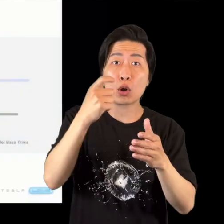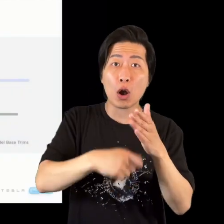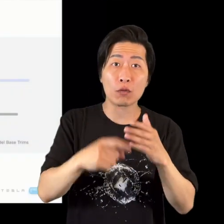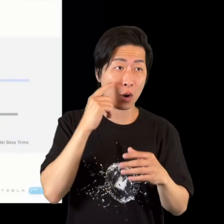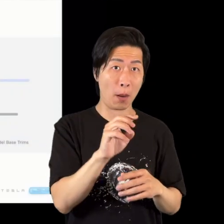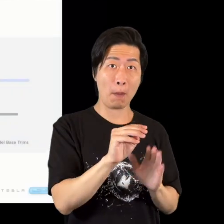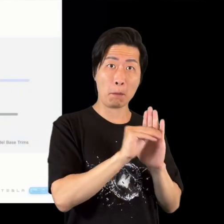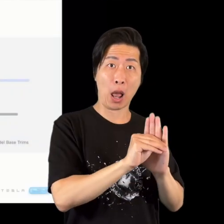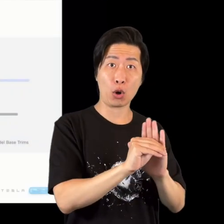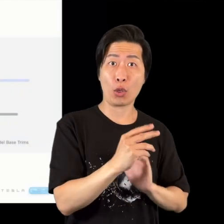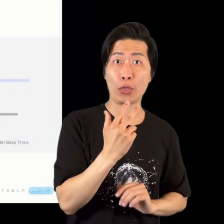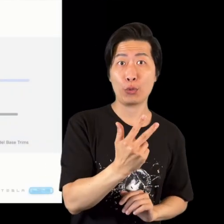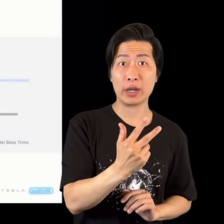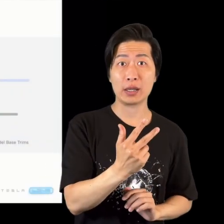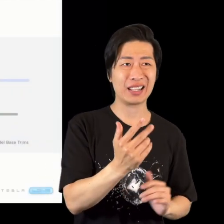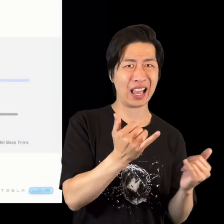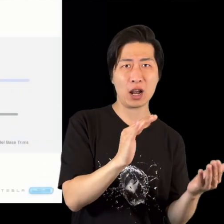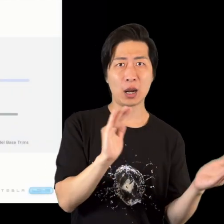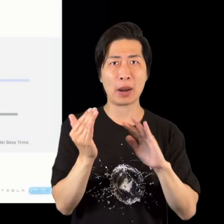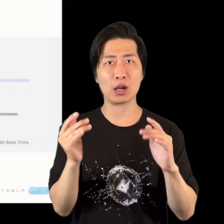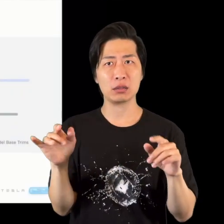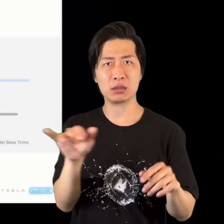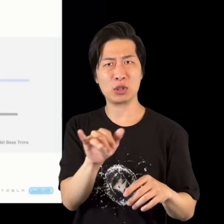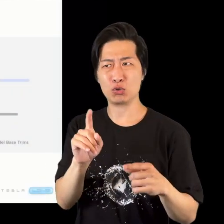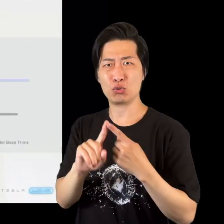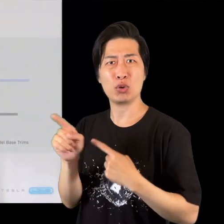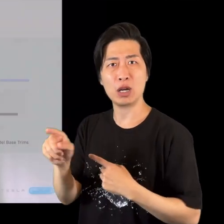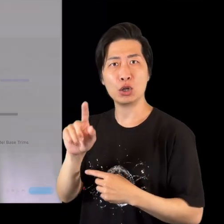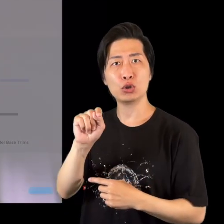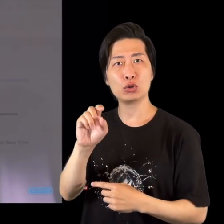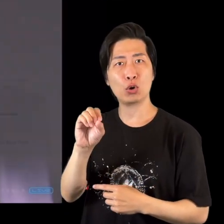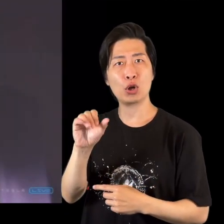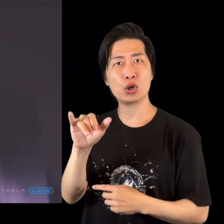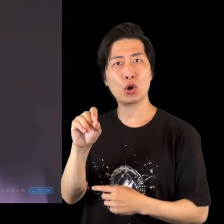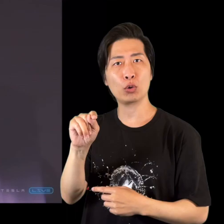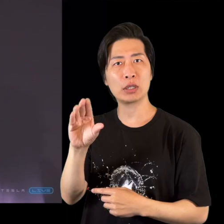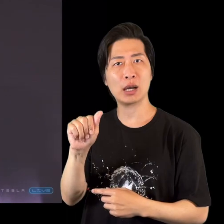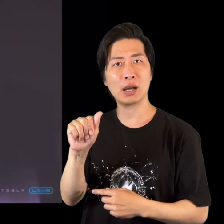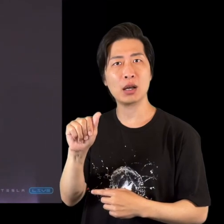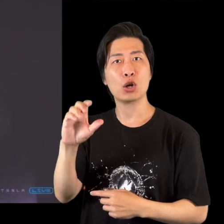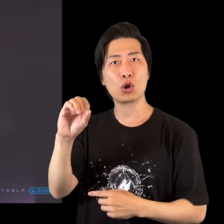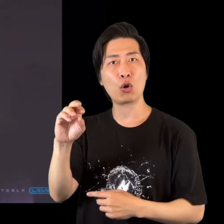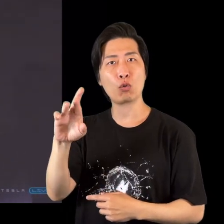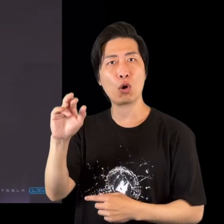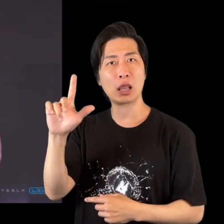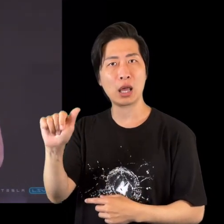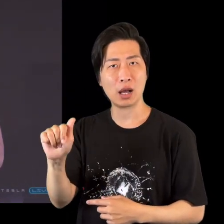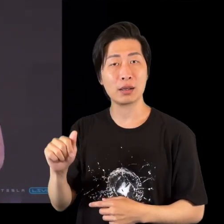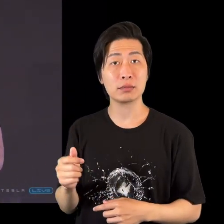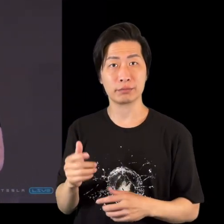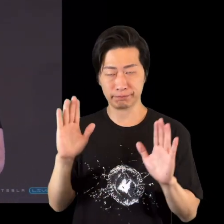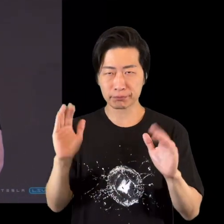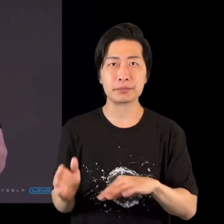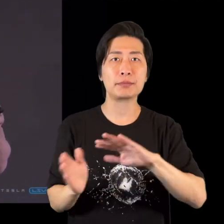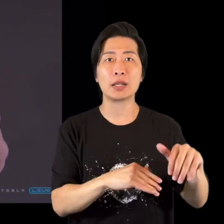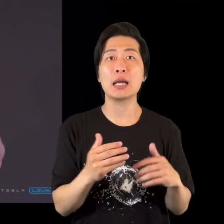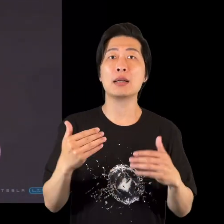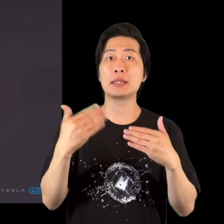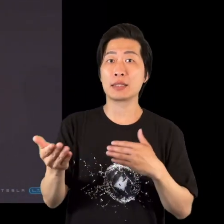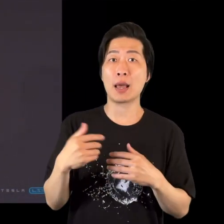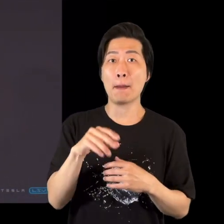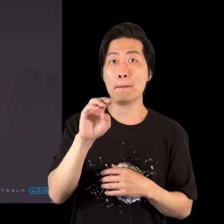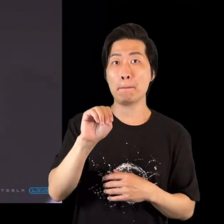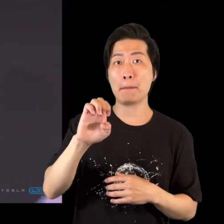3 is now comparable to that of a Toyota Corolla. Going to Megapack, because this